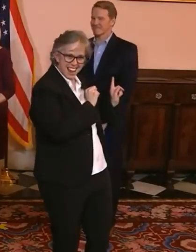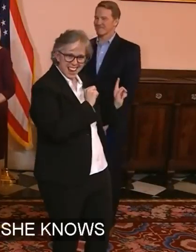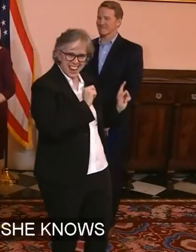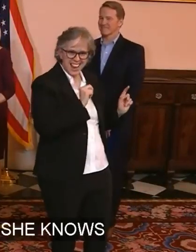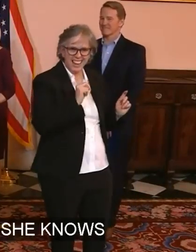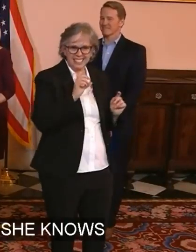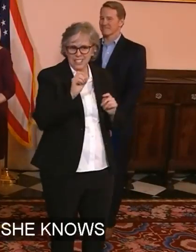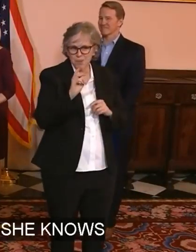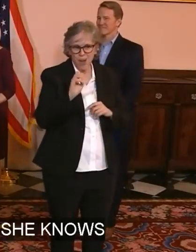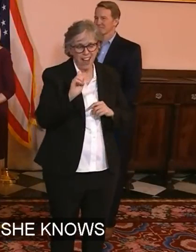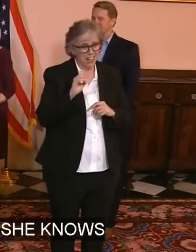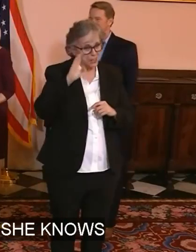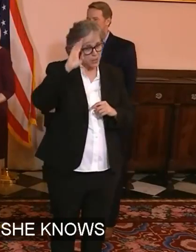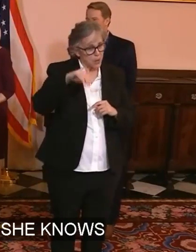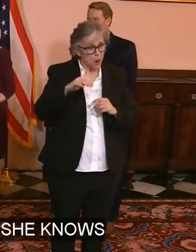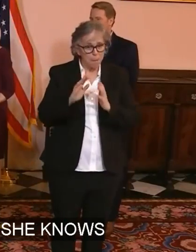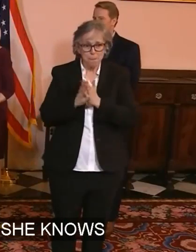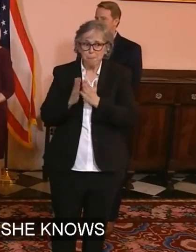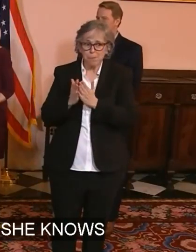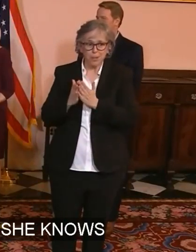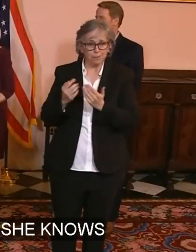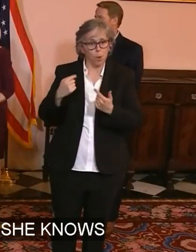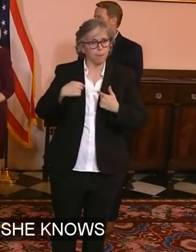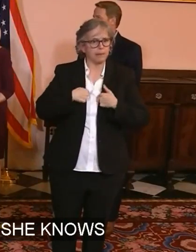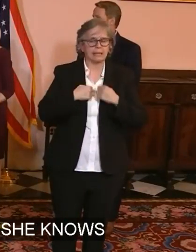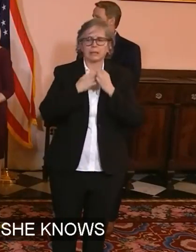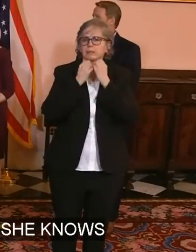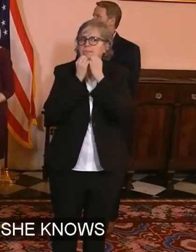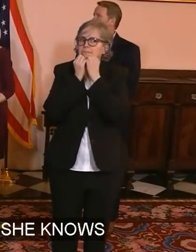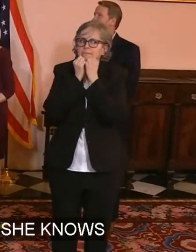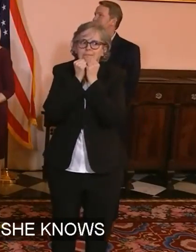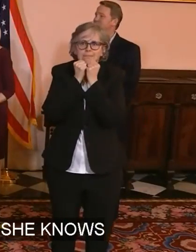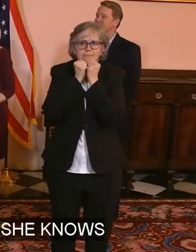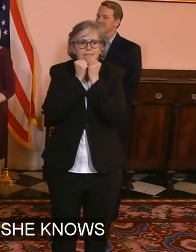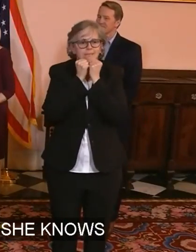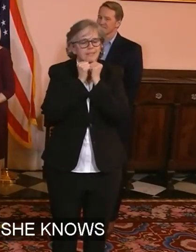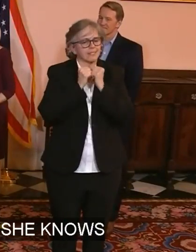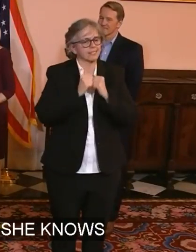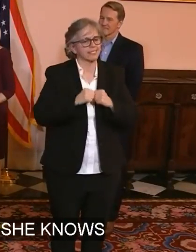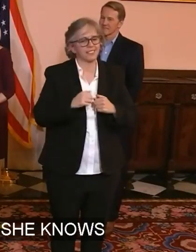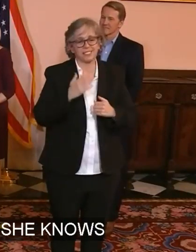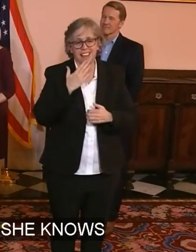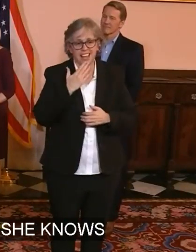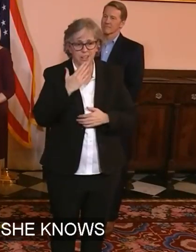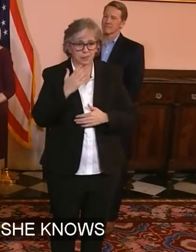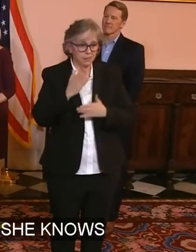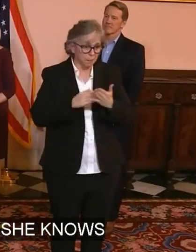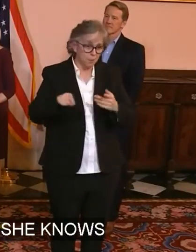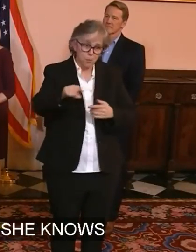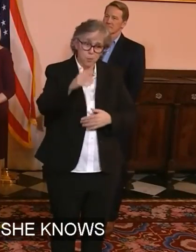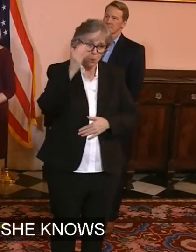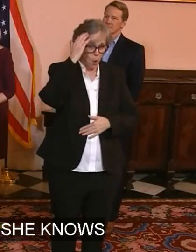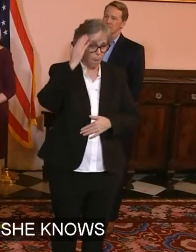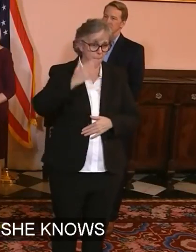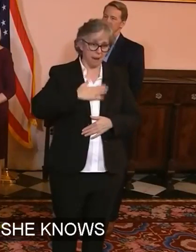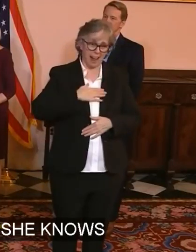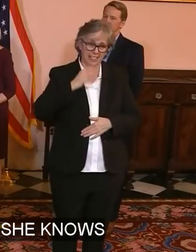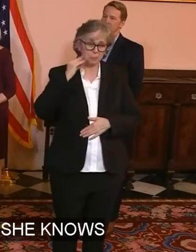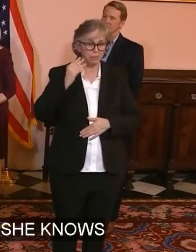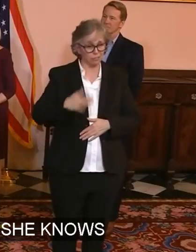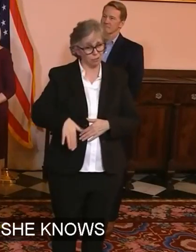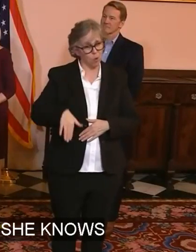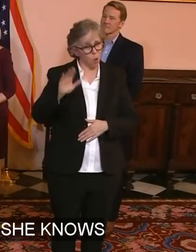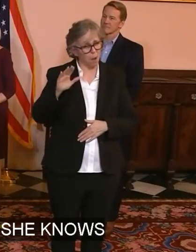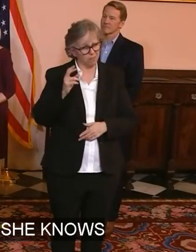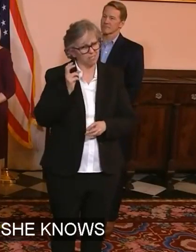knows that books are something that are very near and dear to me. Some of you know my story and that I had a pretty rough childhood, and I've been thinking a lot